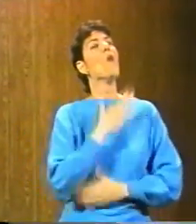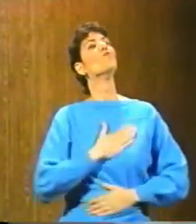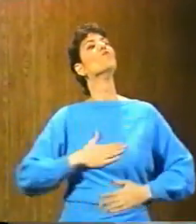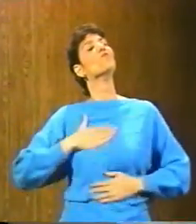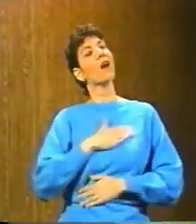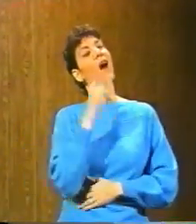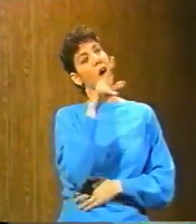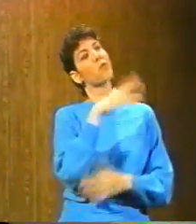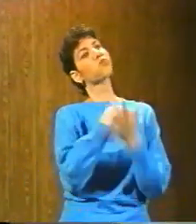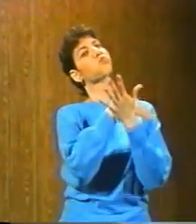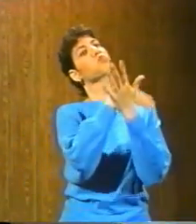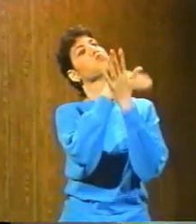in natural discourse.